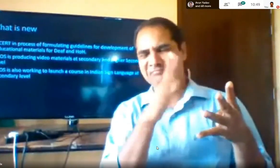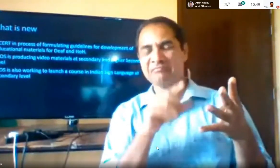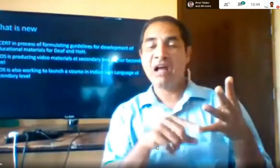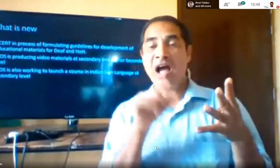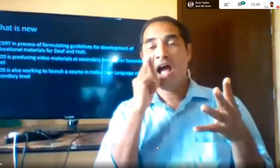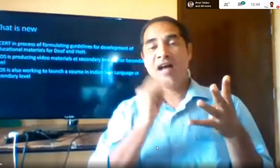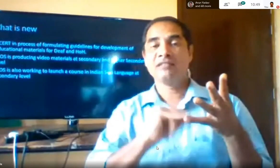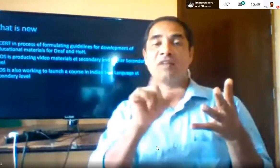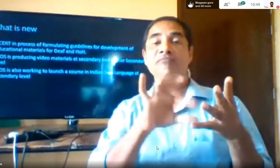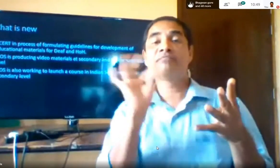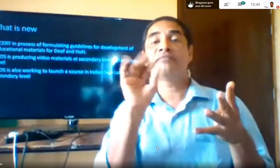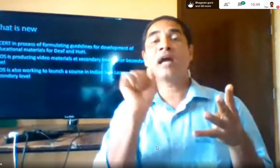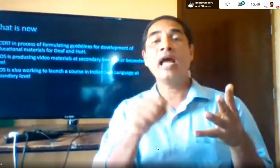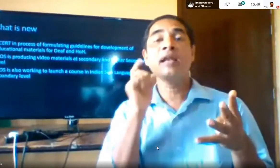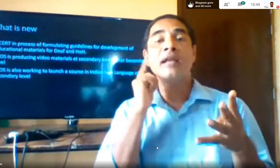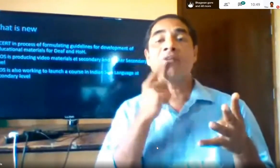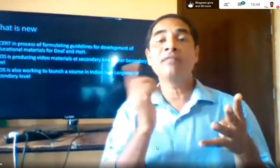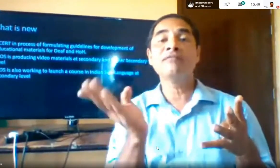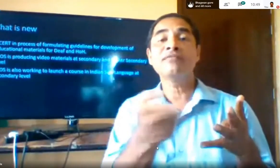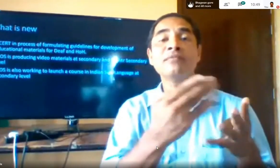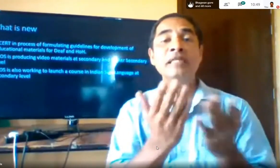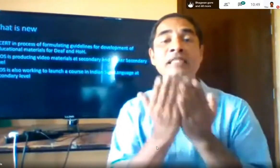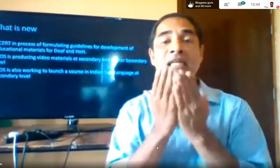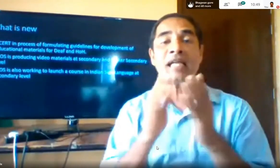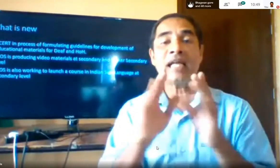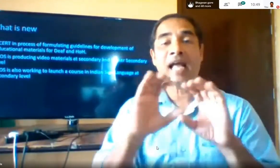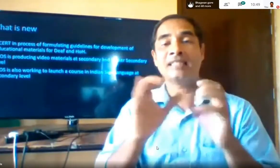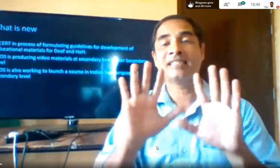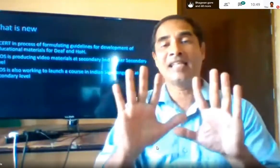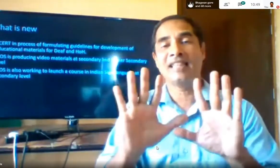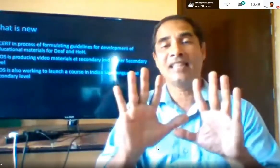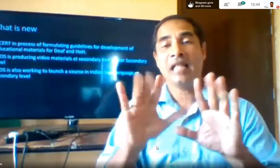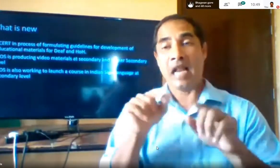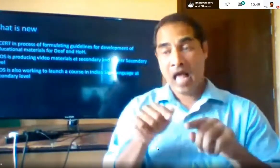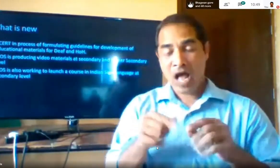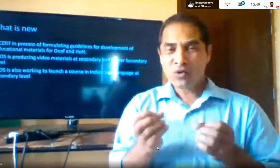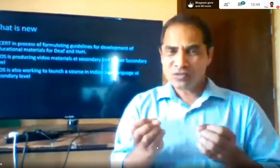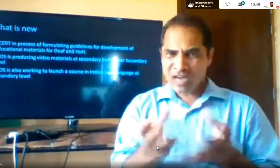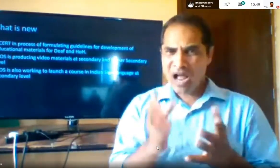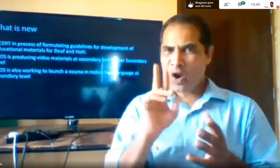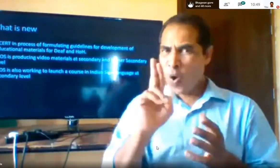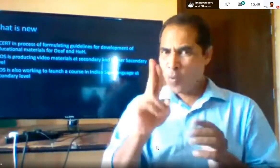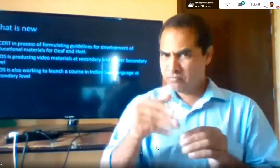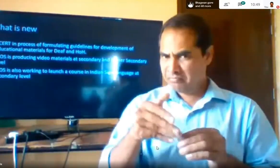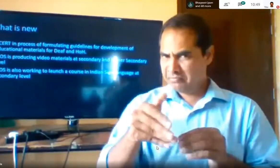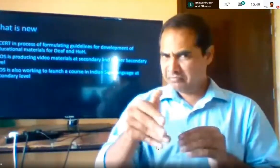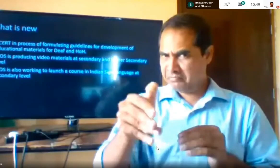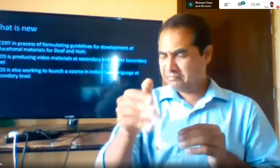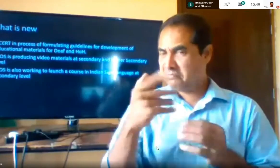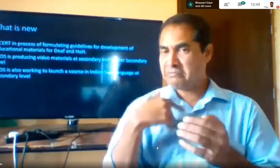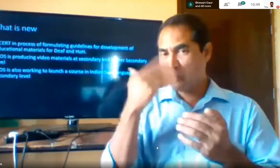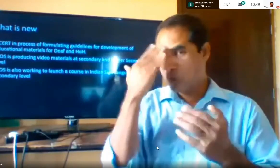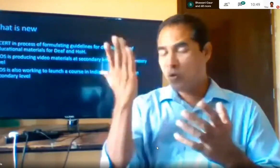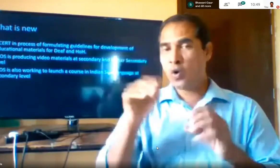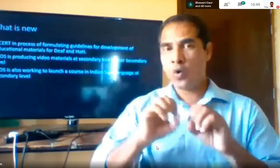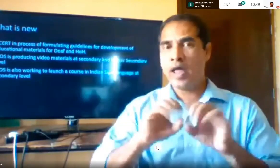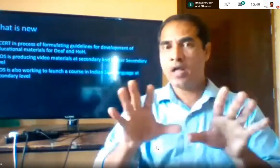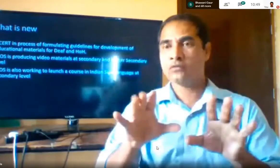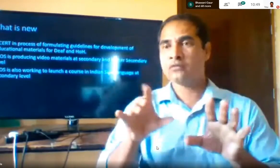for a deaf person, they will choose ISL because it is accessible for them in the 10th class. In